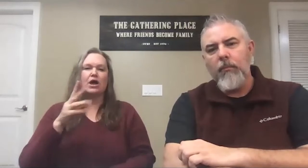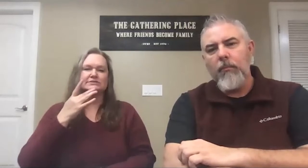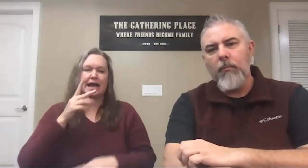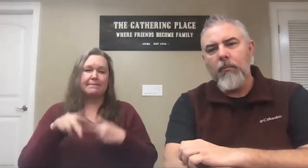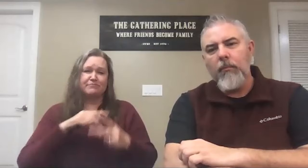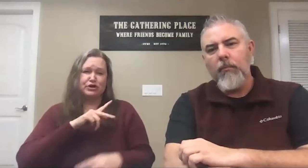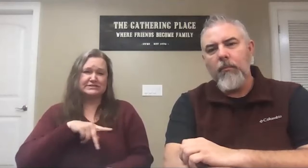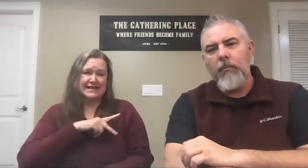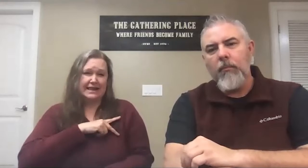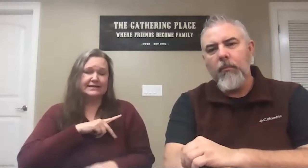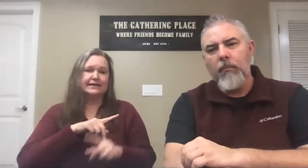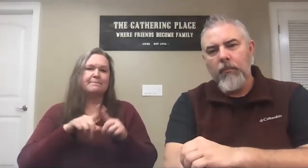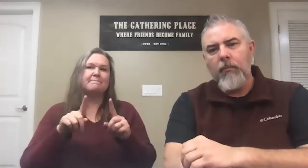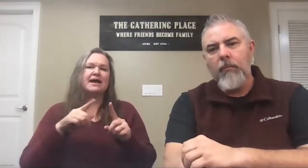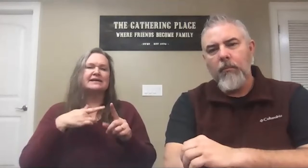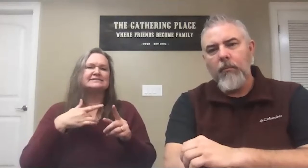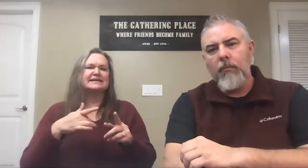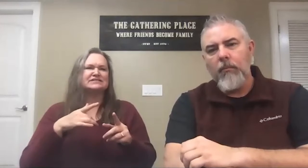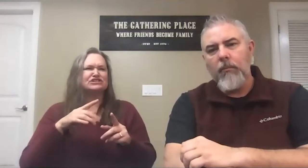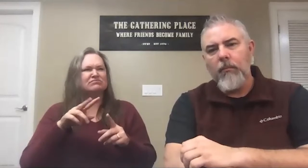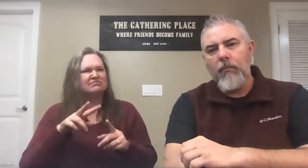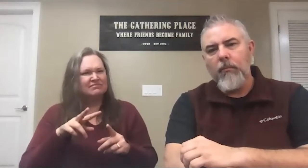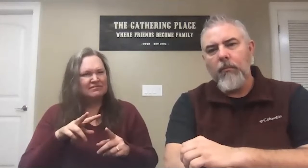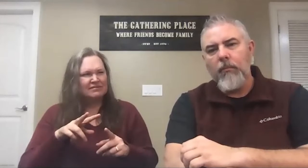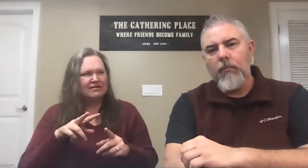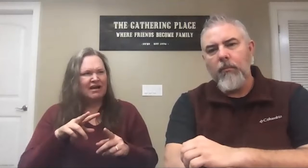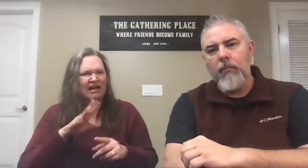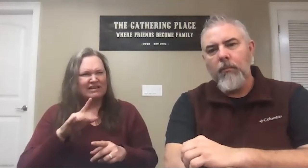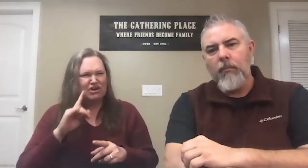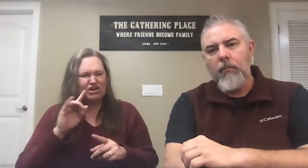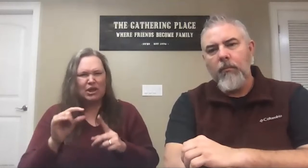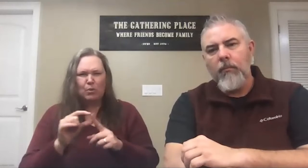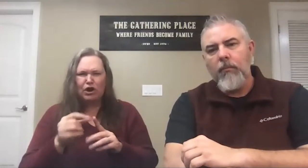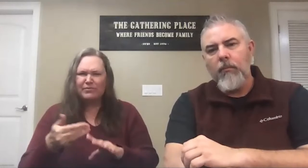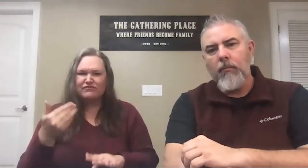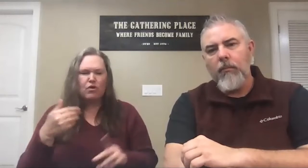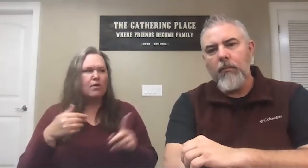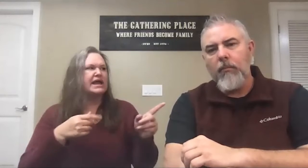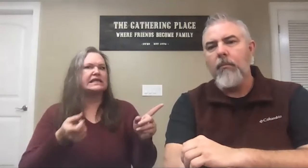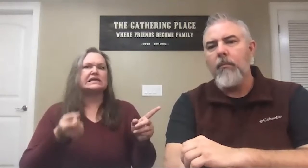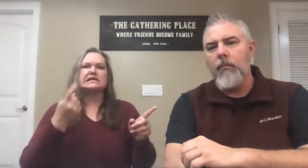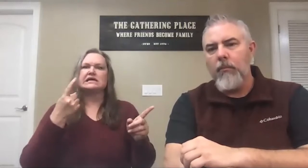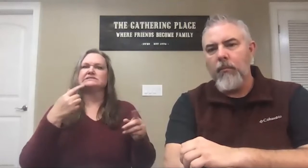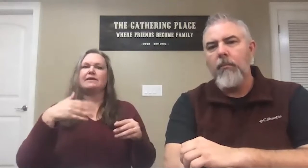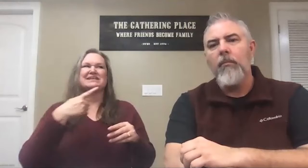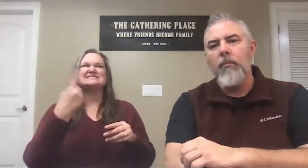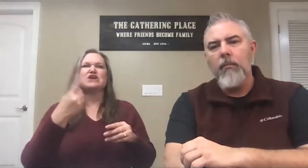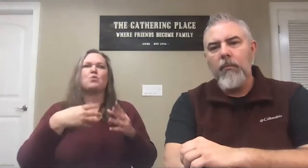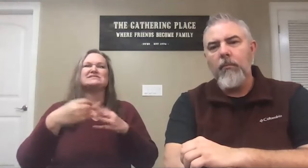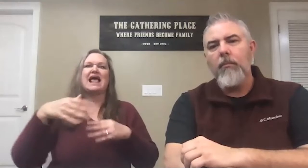I'm more of a go with the flow personality type, but sometimes I'm stumped with new words. And Steve gets